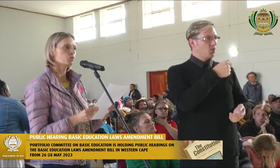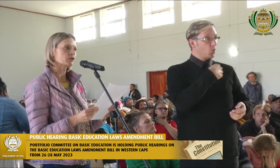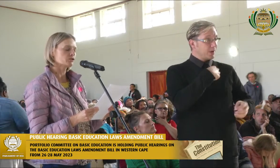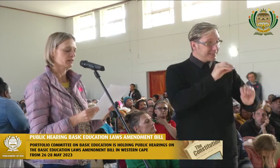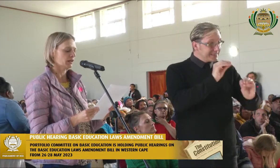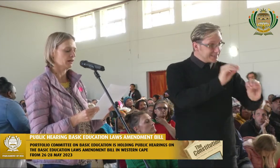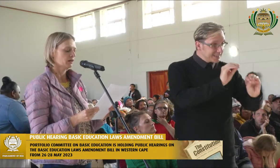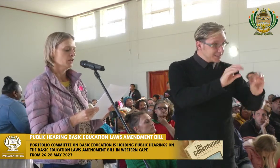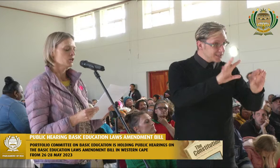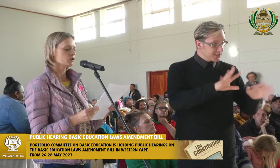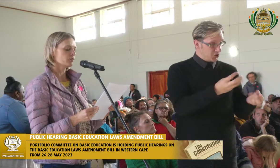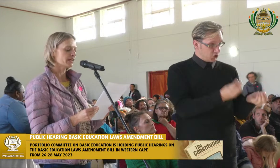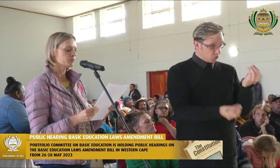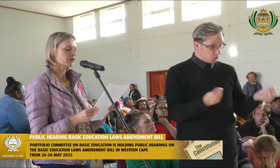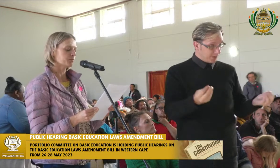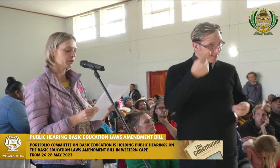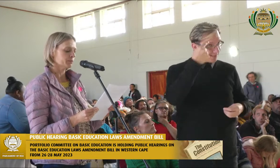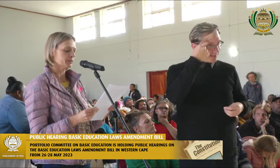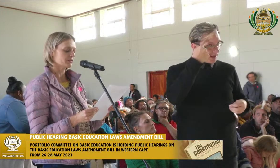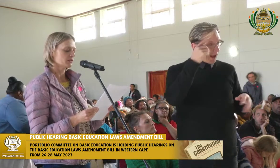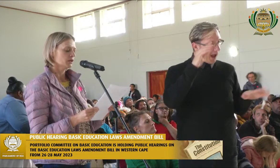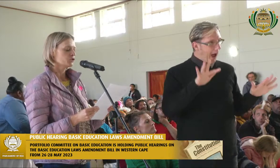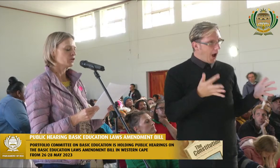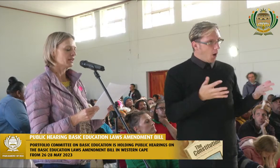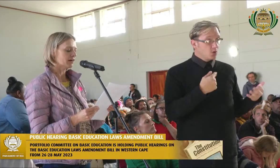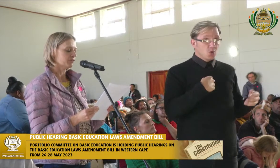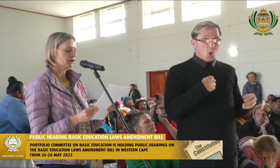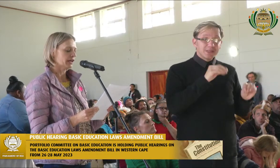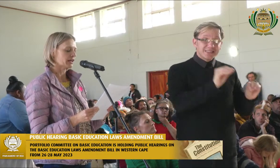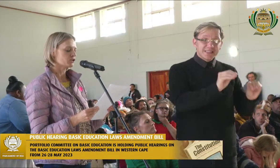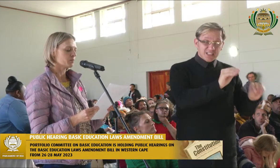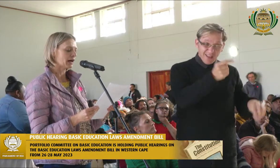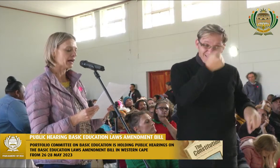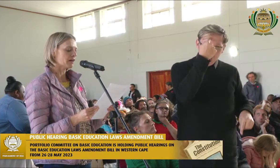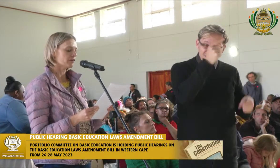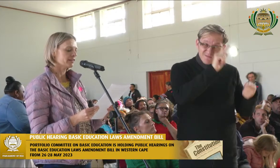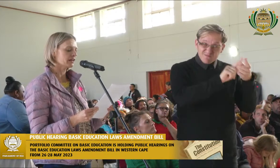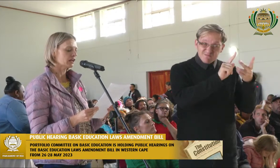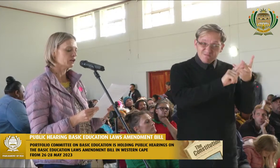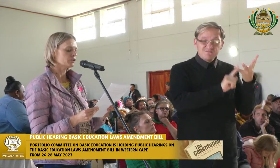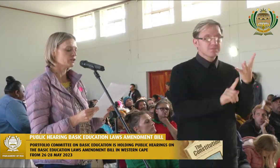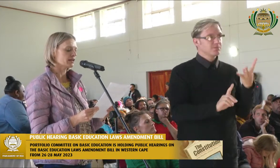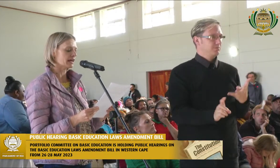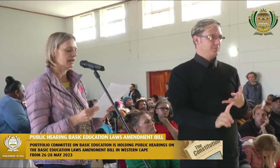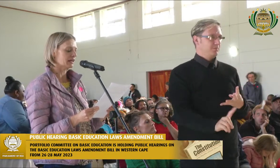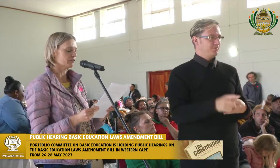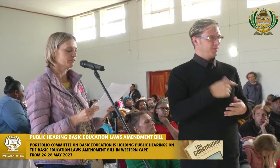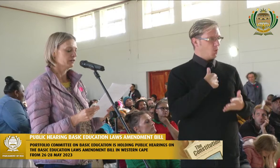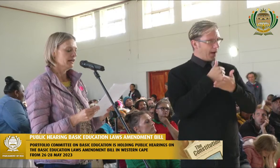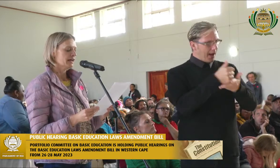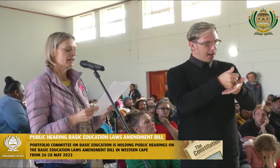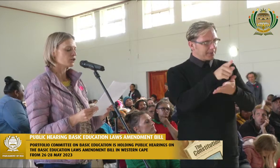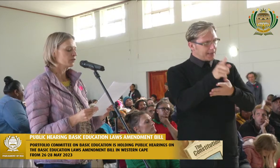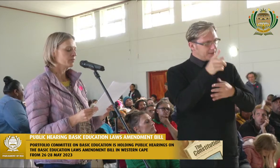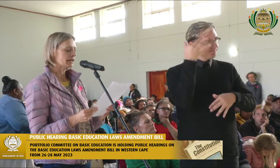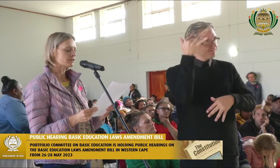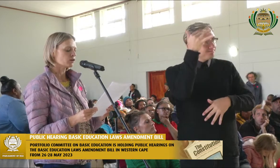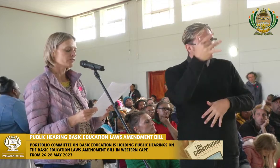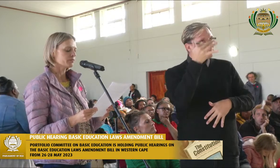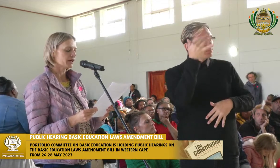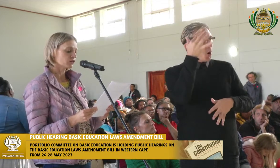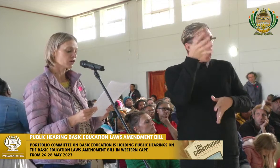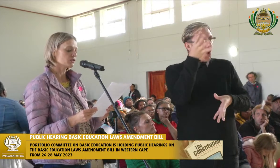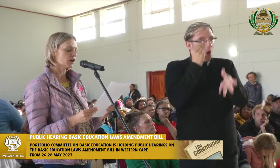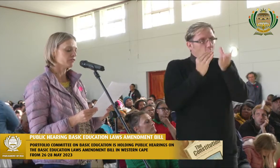think, not what to think, to read with purpose, to love learning, and to apply everything they learn to their daily life. It's not merely